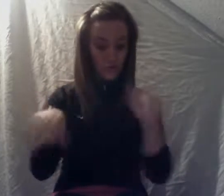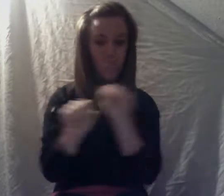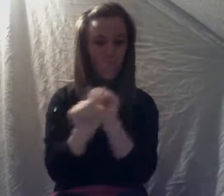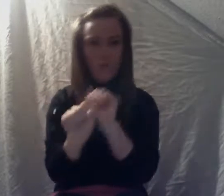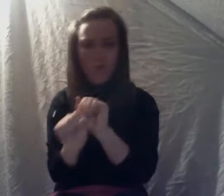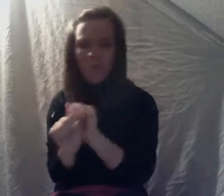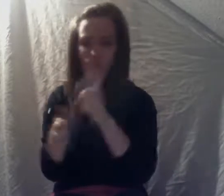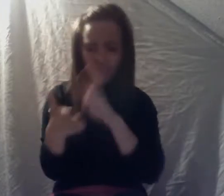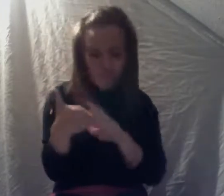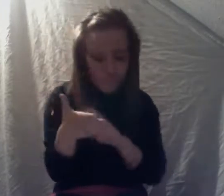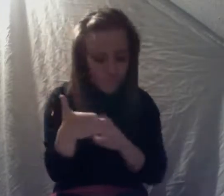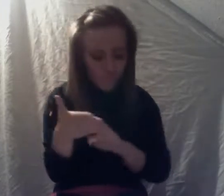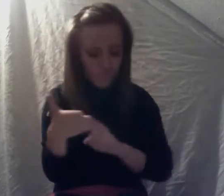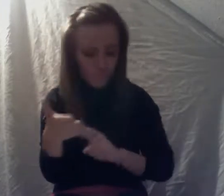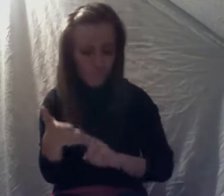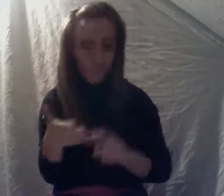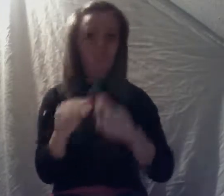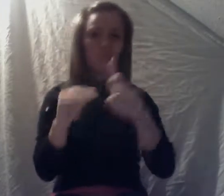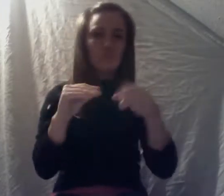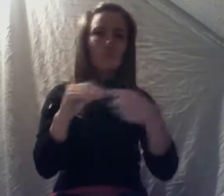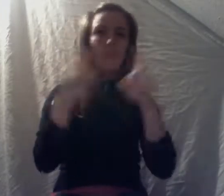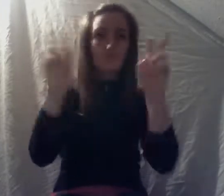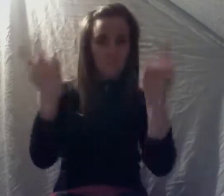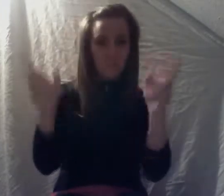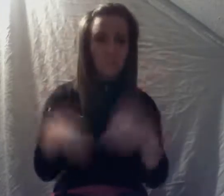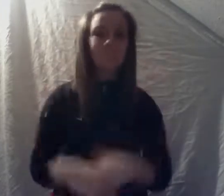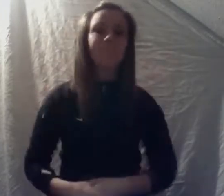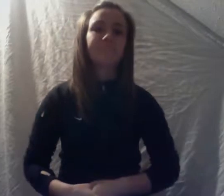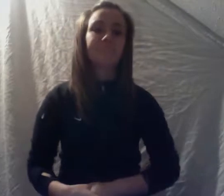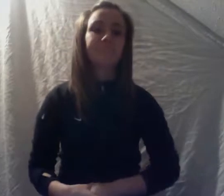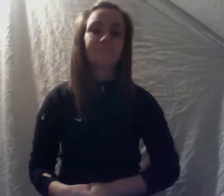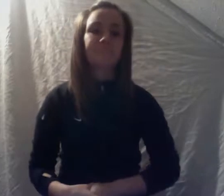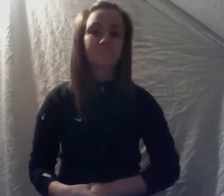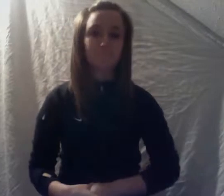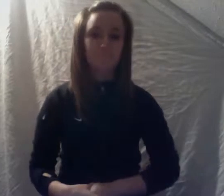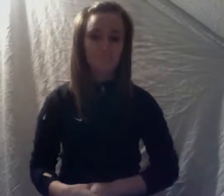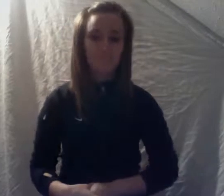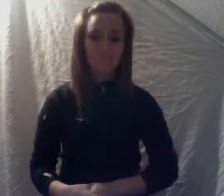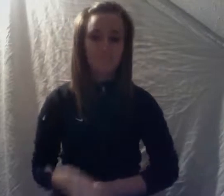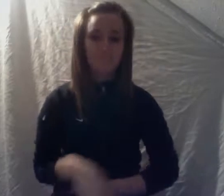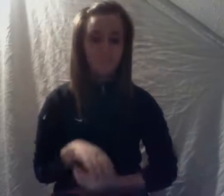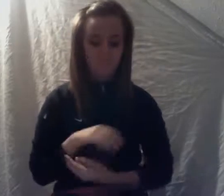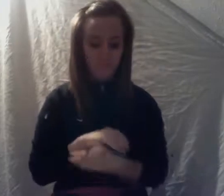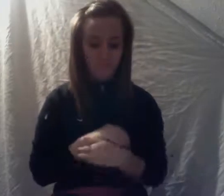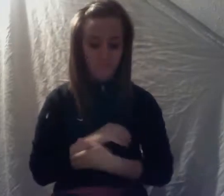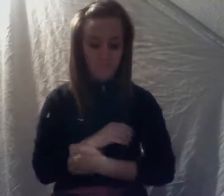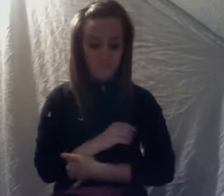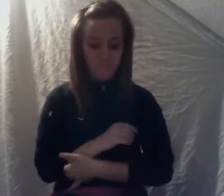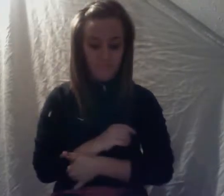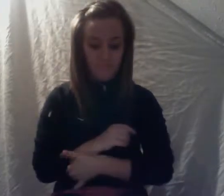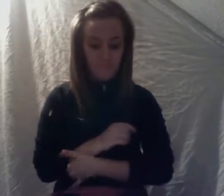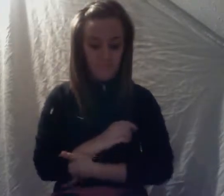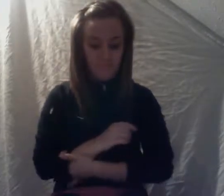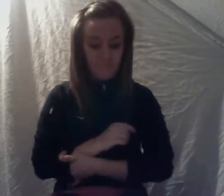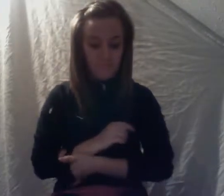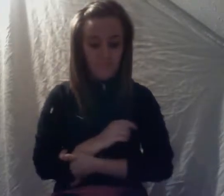When they're done, they turn in a rough copy to the editor, who then reads it over and edits and makes any changes that